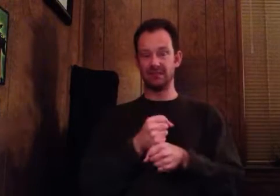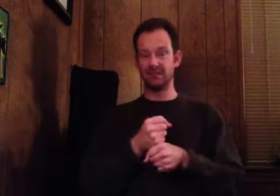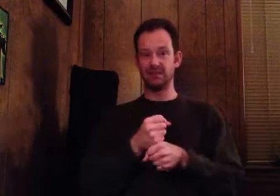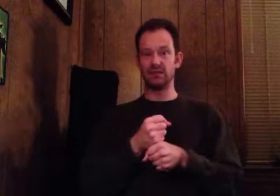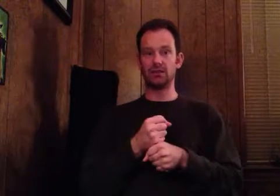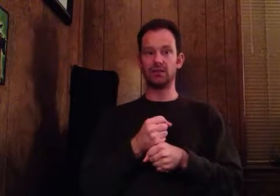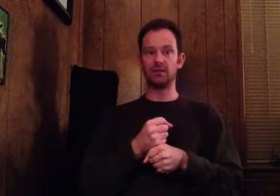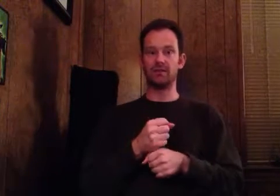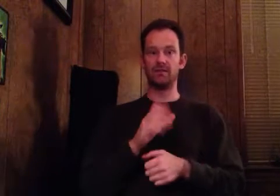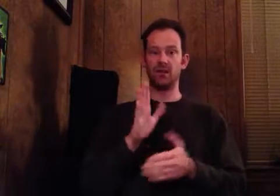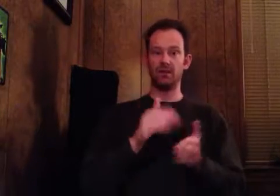6,000 words.